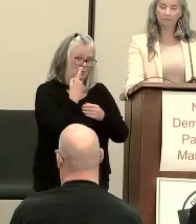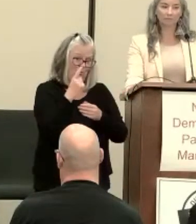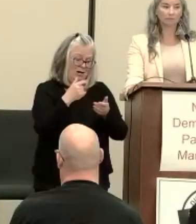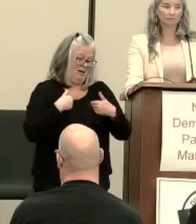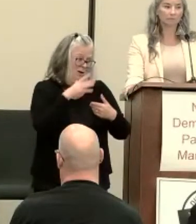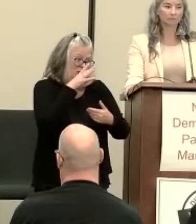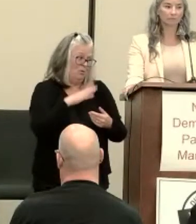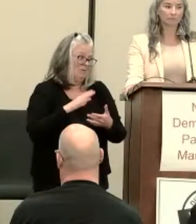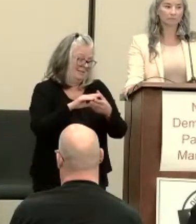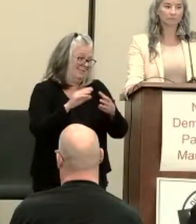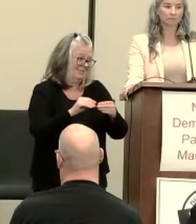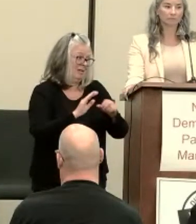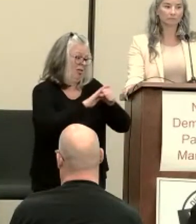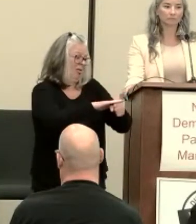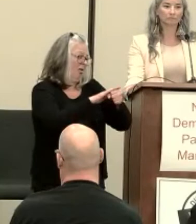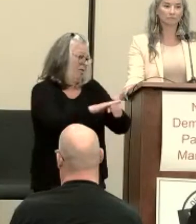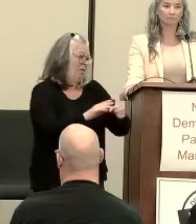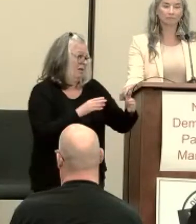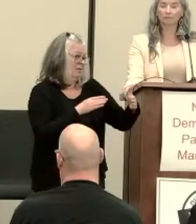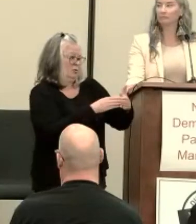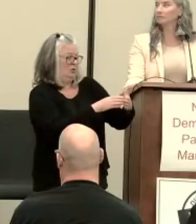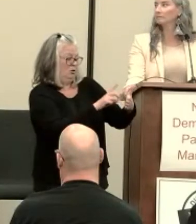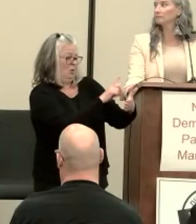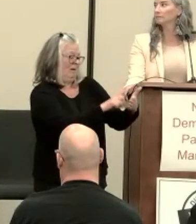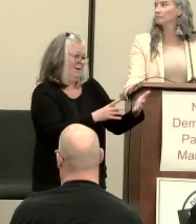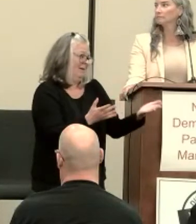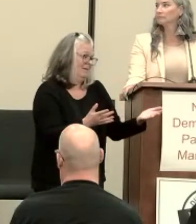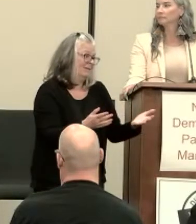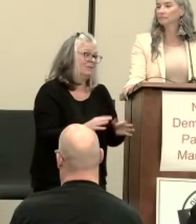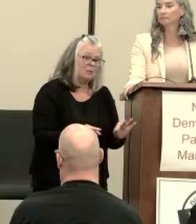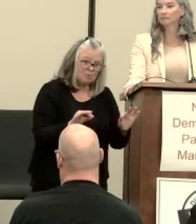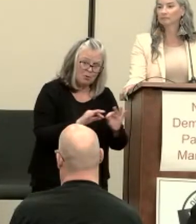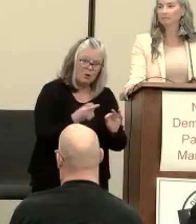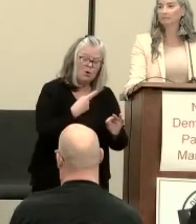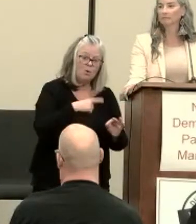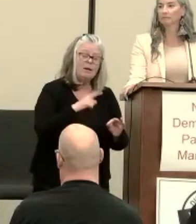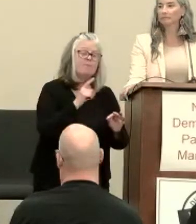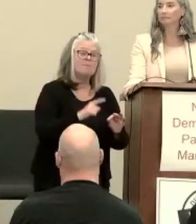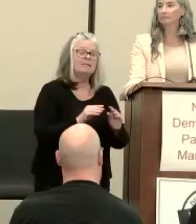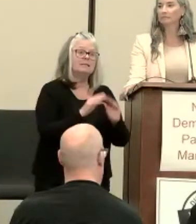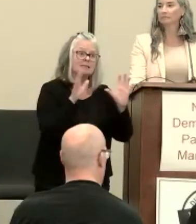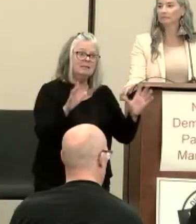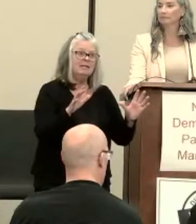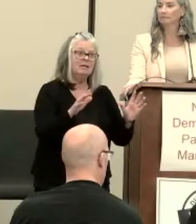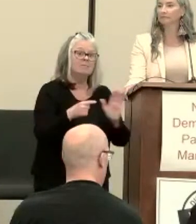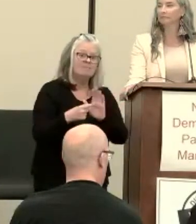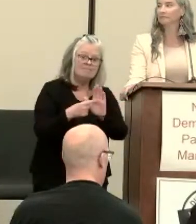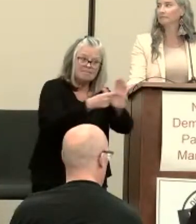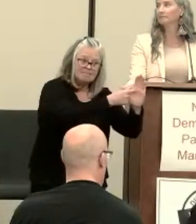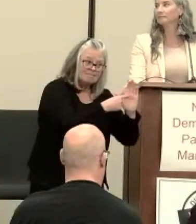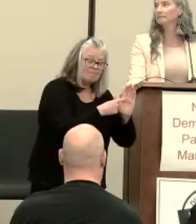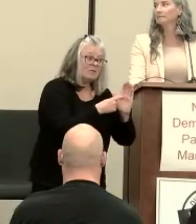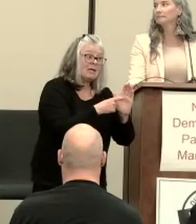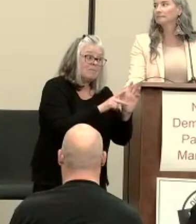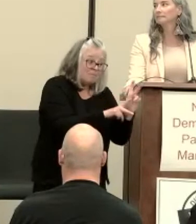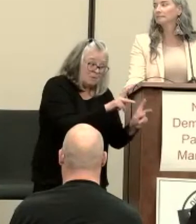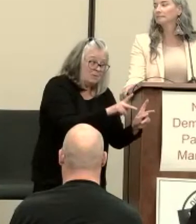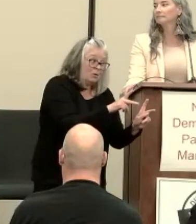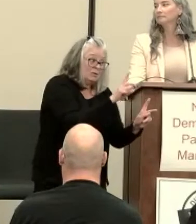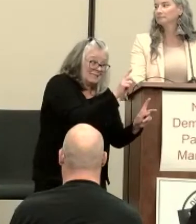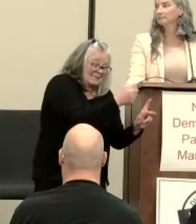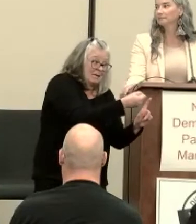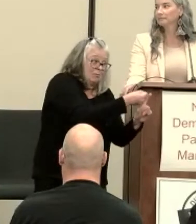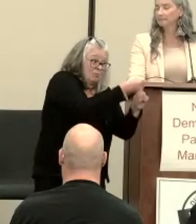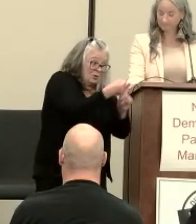actually have to be very clear that about the value of people with disabilities in the workplace. The